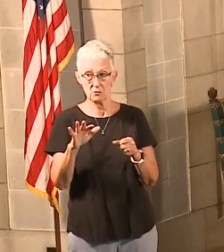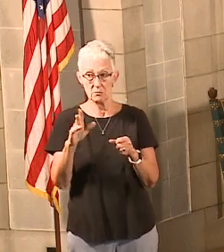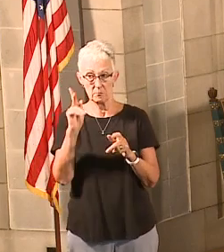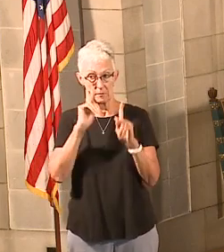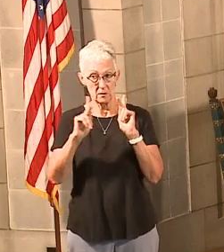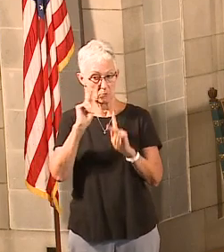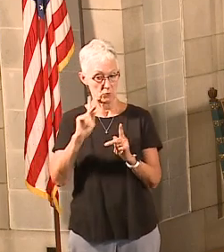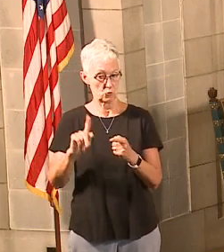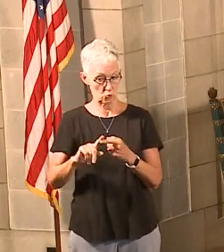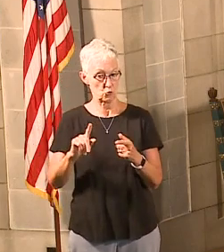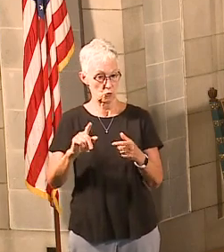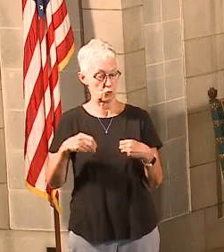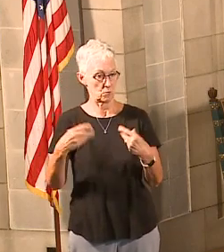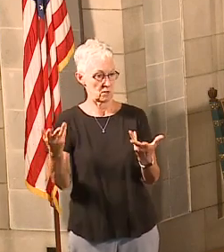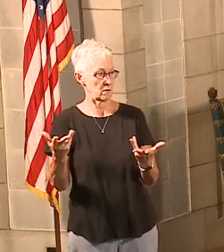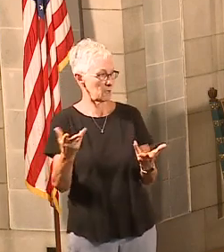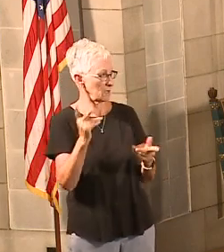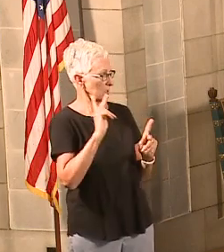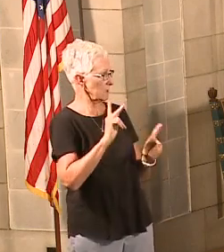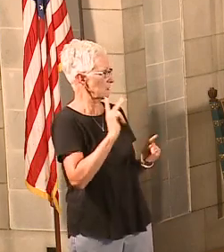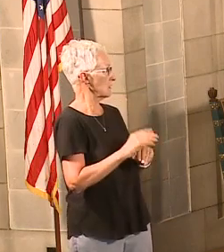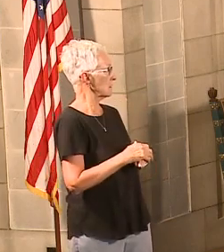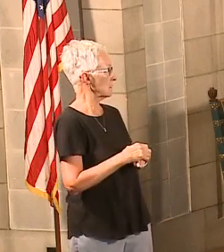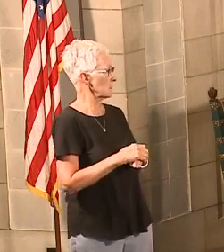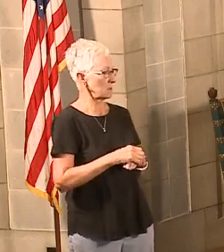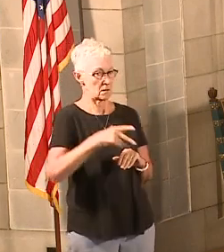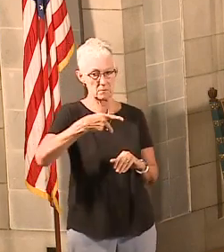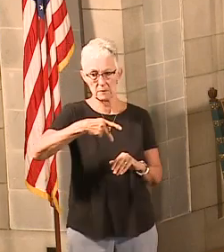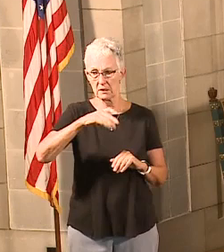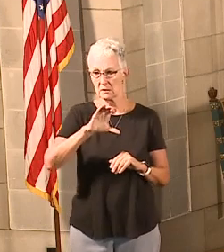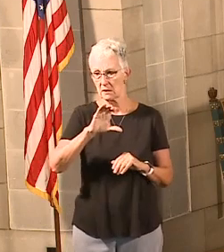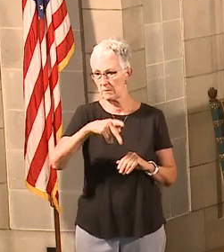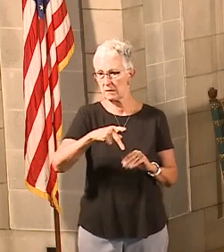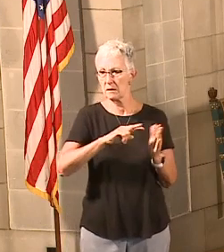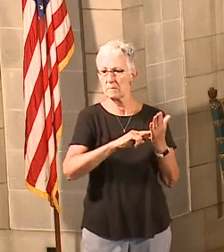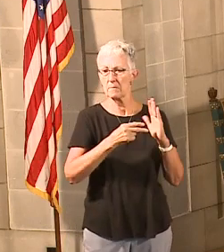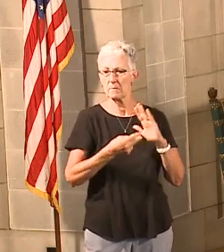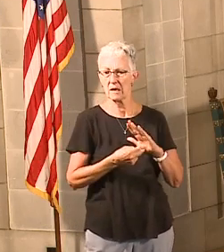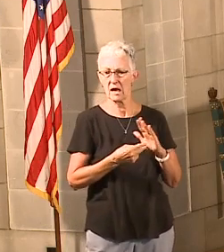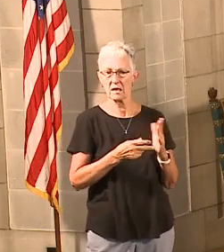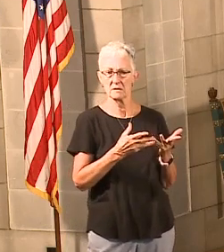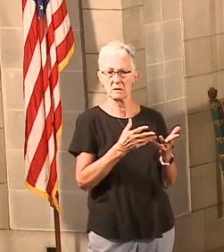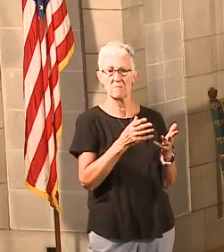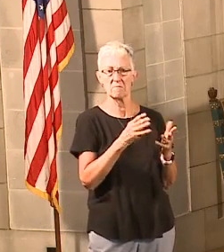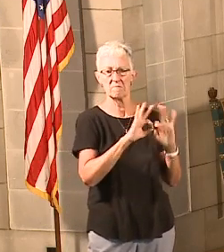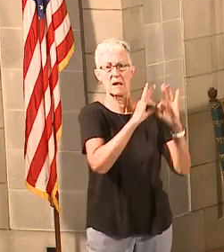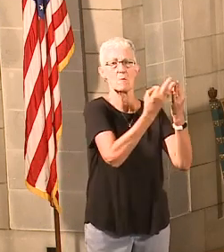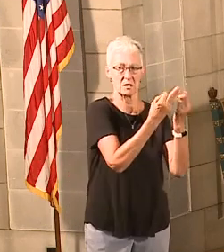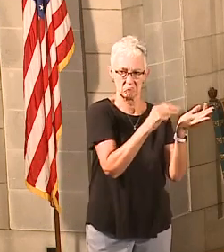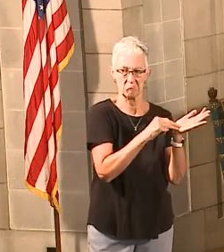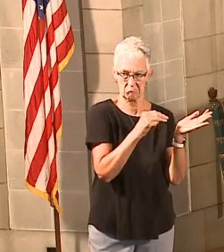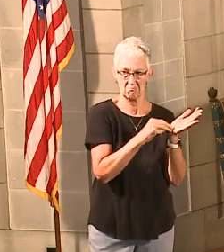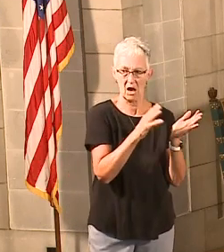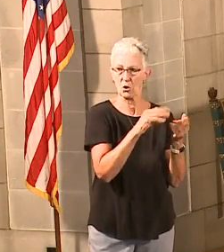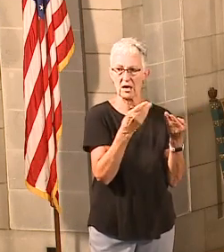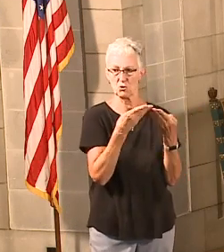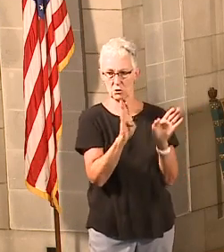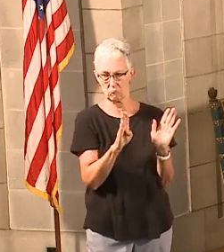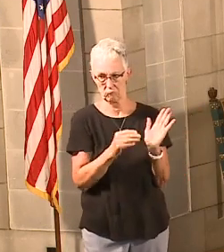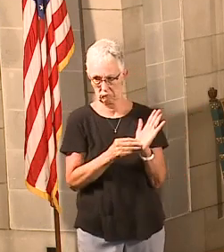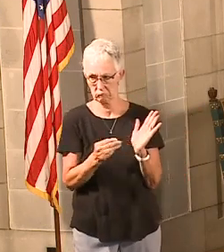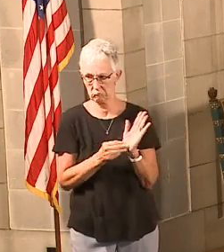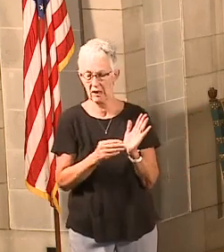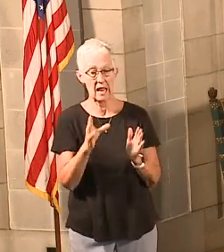PCPs and general primary care physicians and general practitioners, but also in specialty